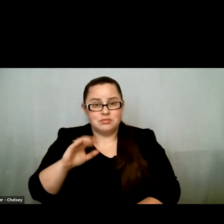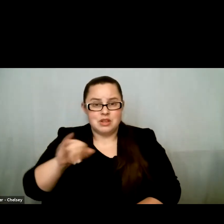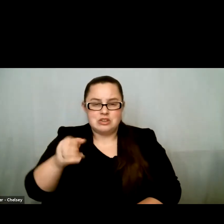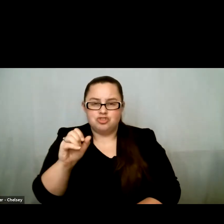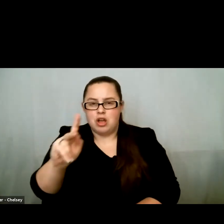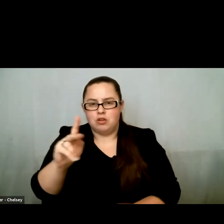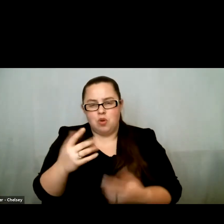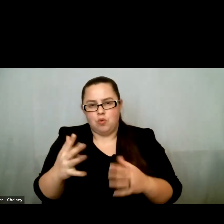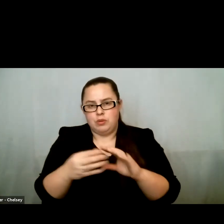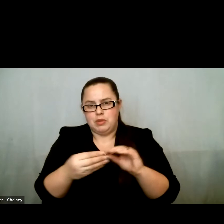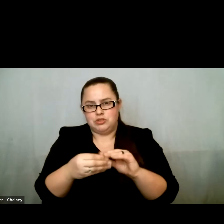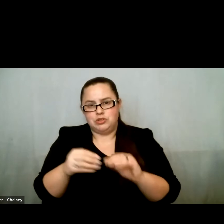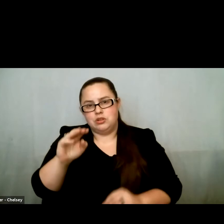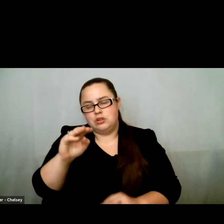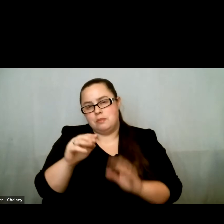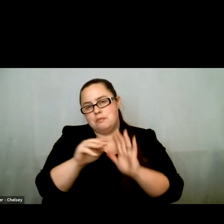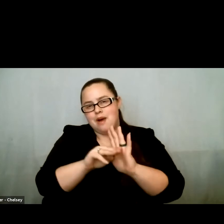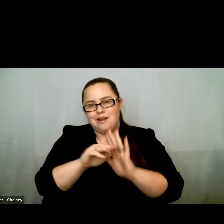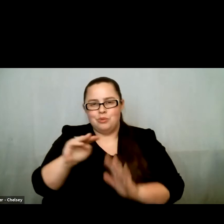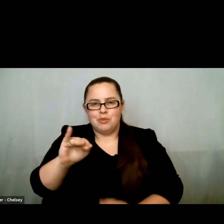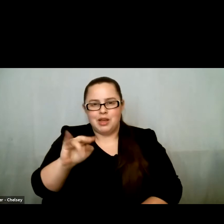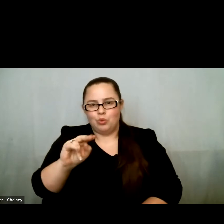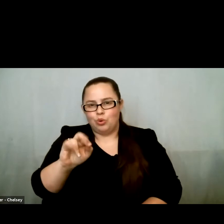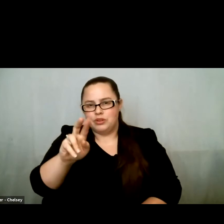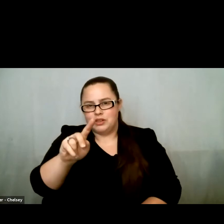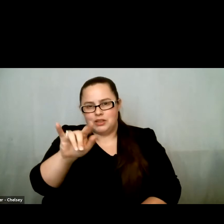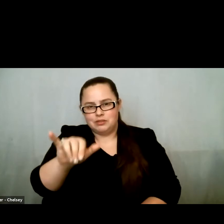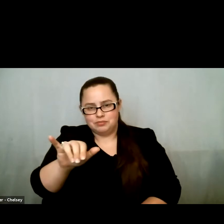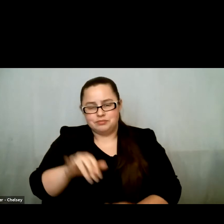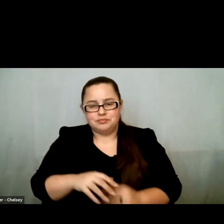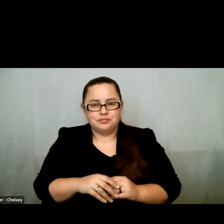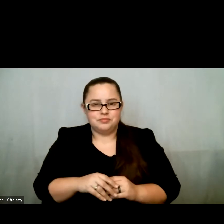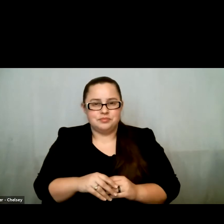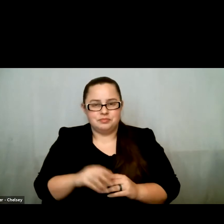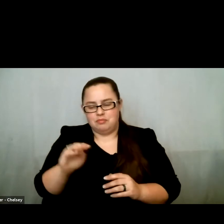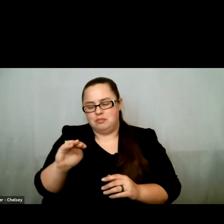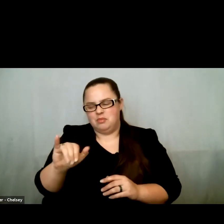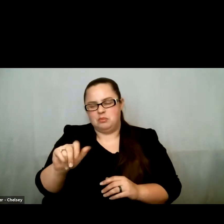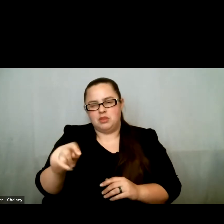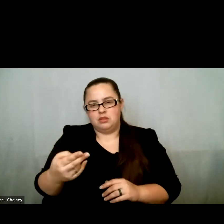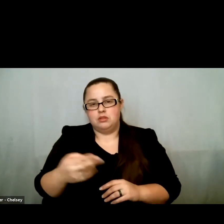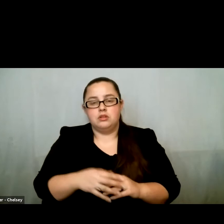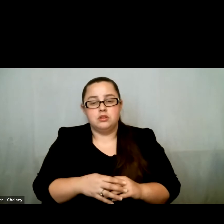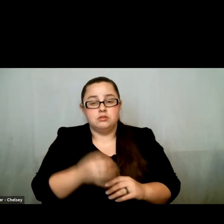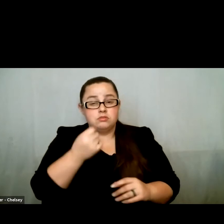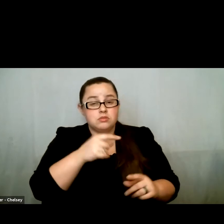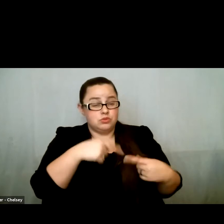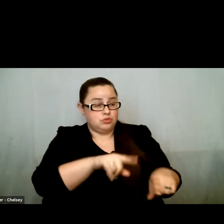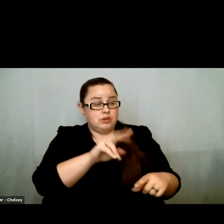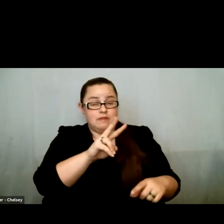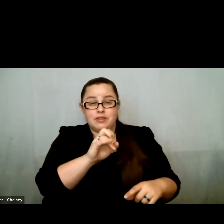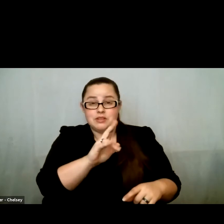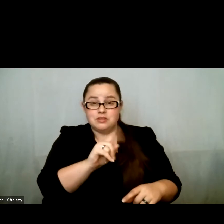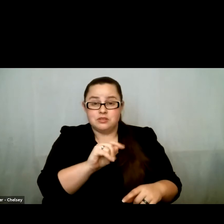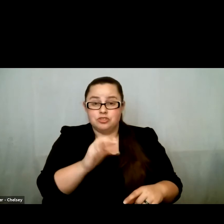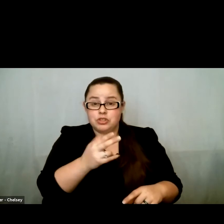about the model minority. And think about during the time of Vincent Chen, our